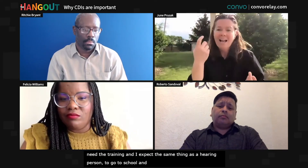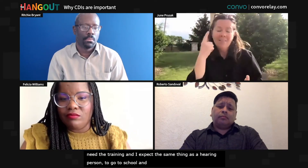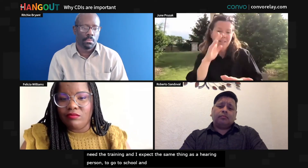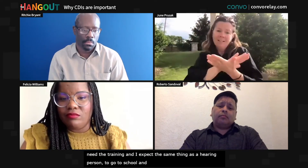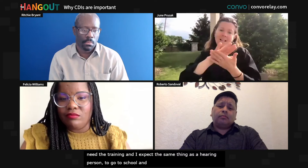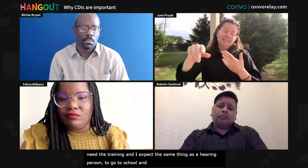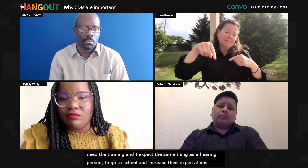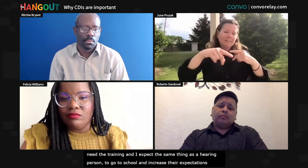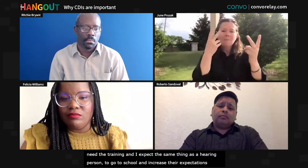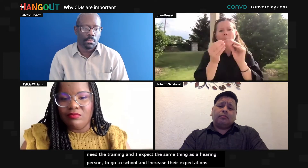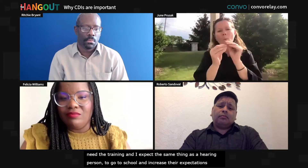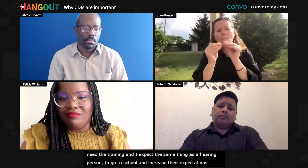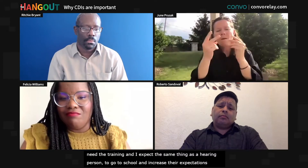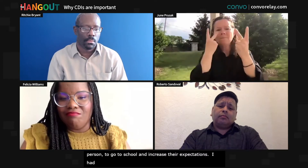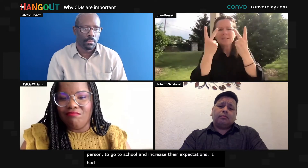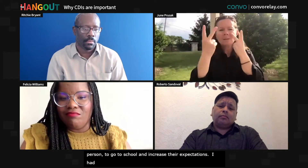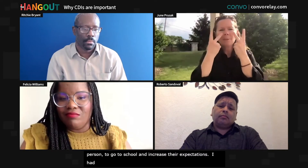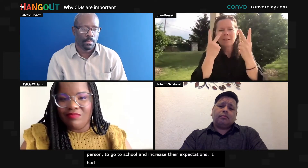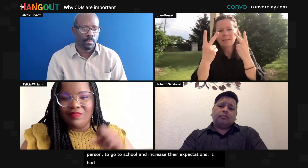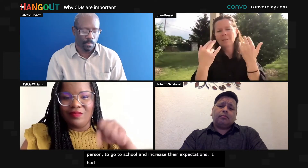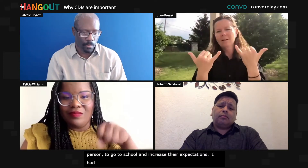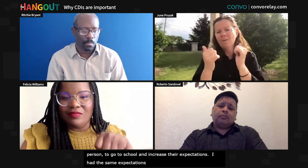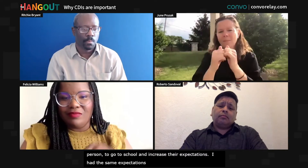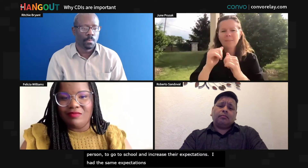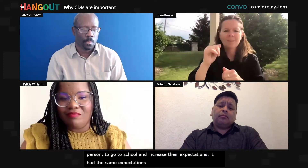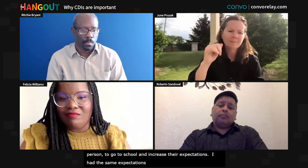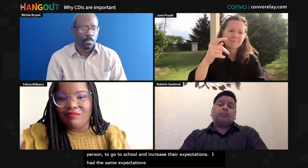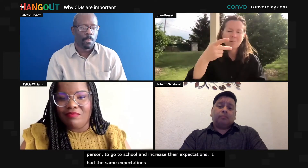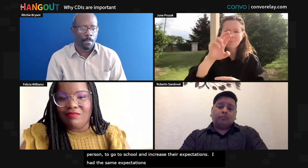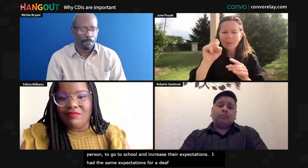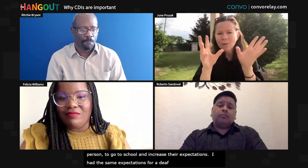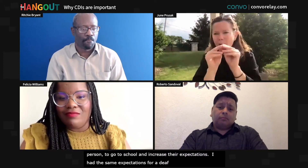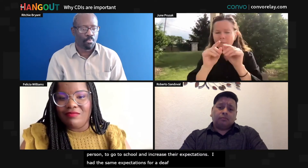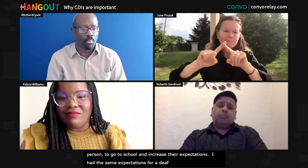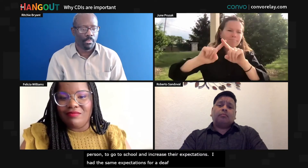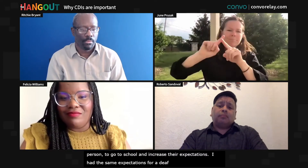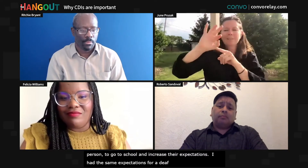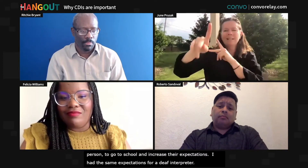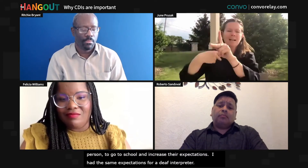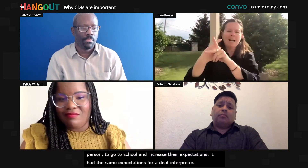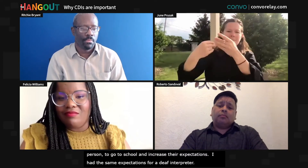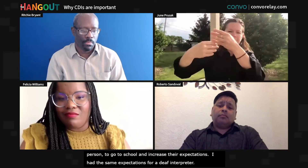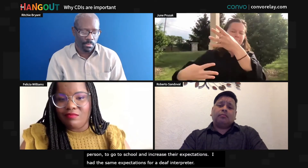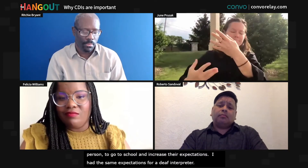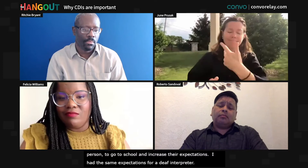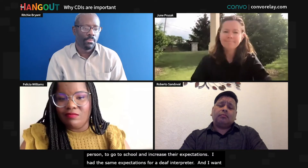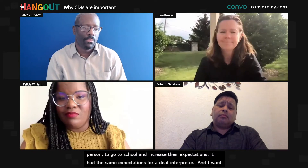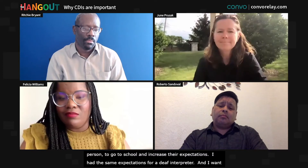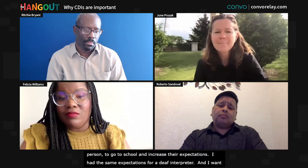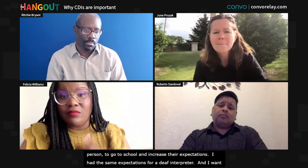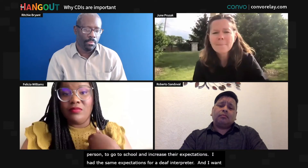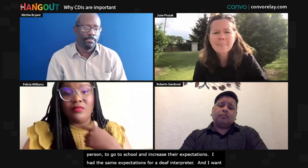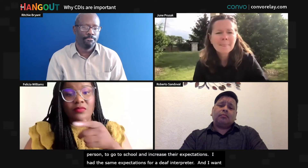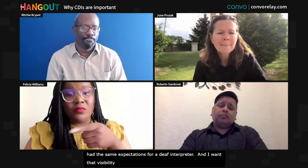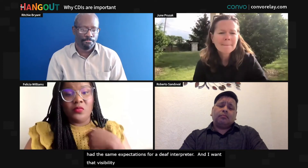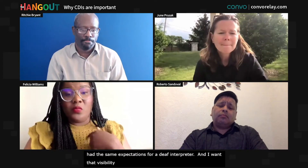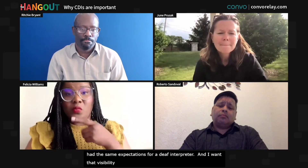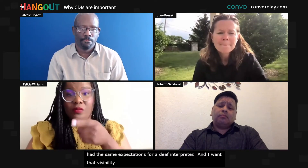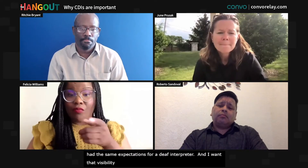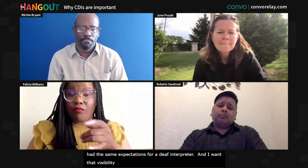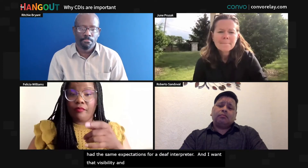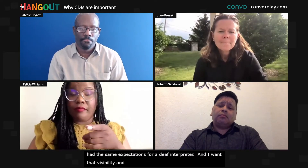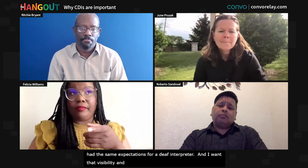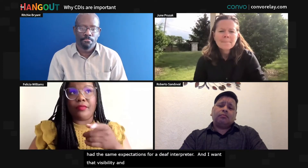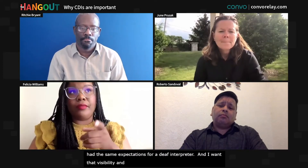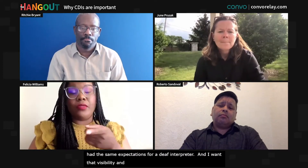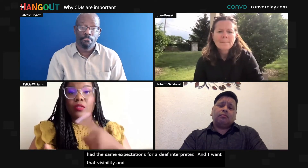same expectations for a deaf interpreter. And, I want that Yes. visibility, and they are more visible,